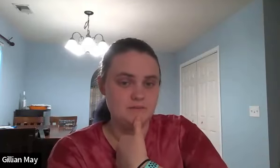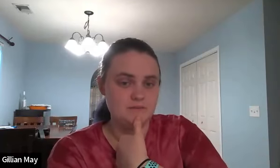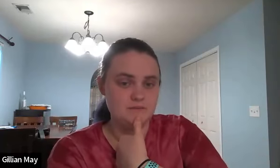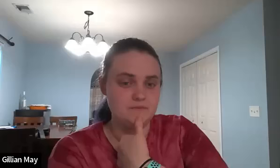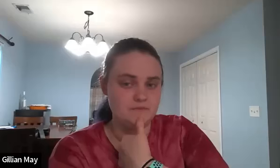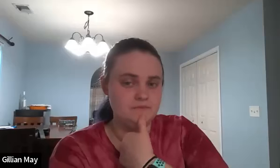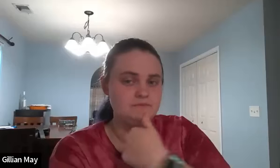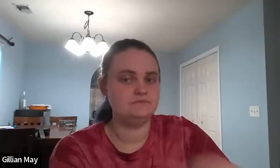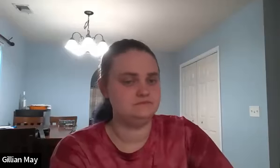Mm-hmm.